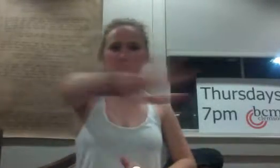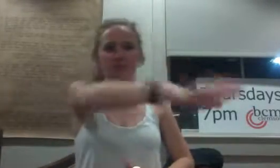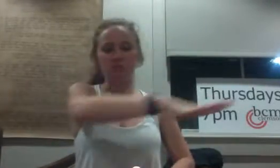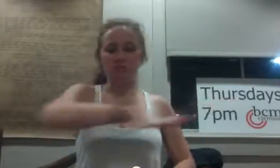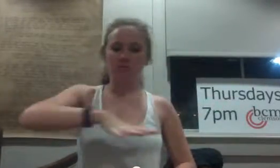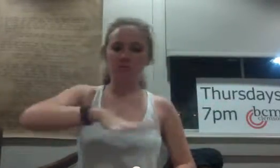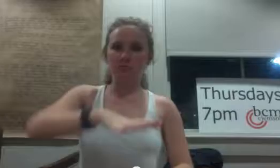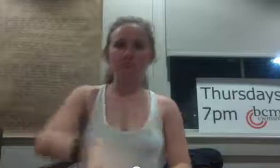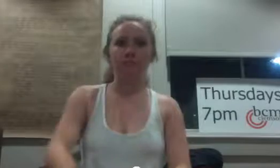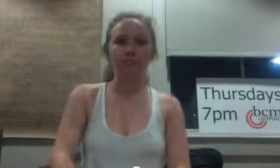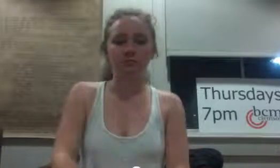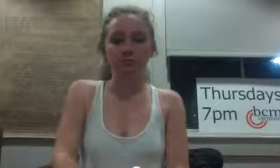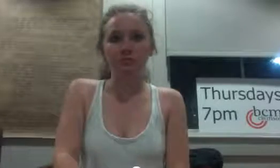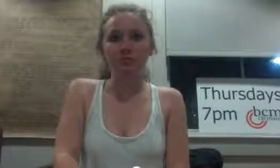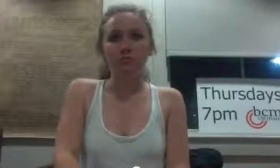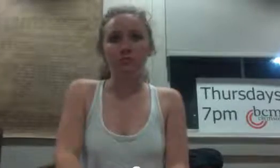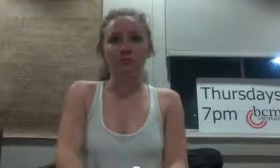Bacteria can live in very dangerous environments.